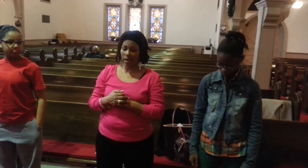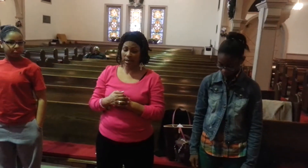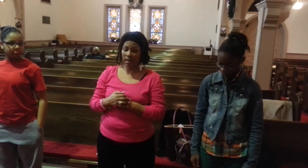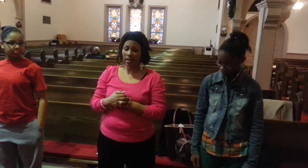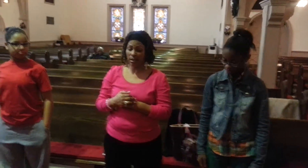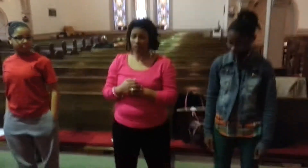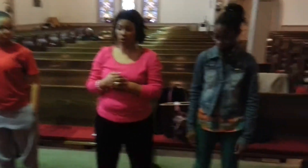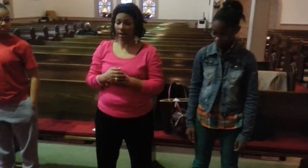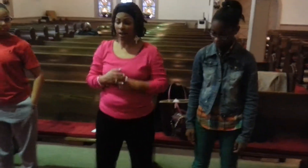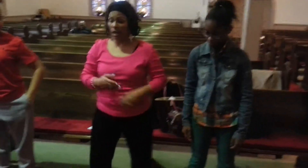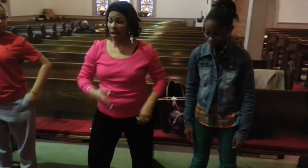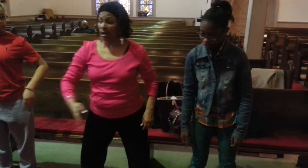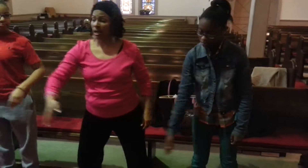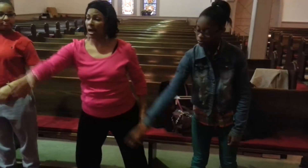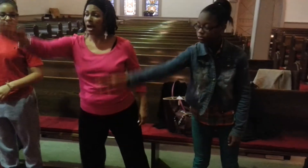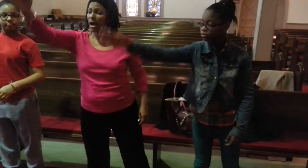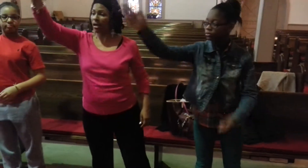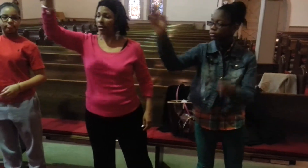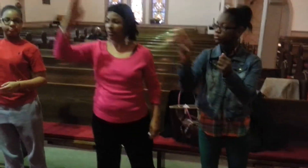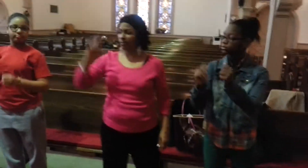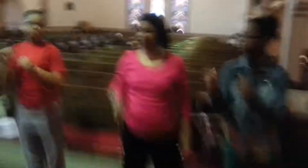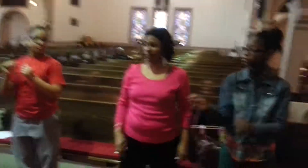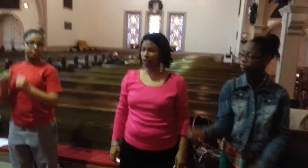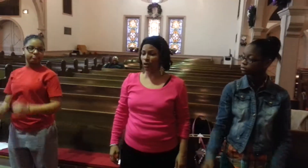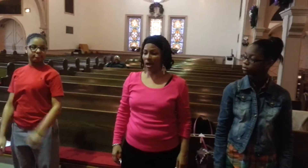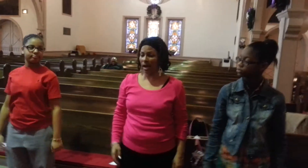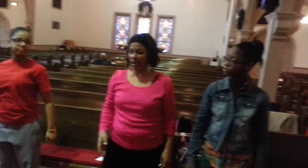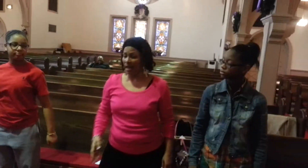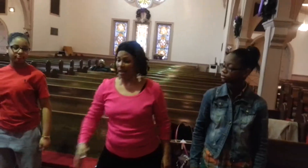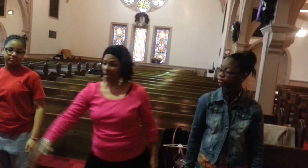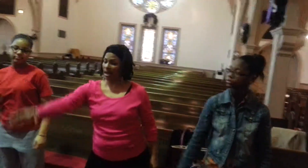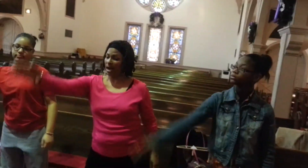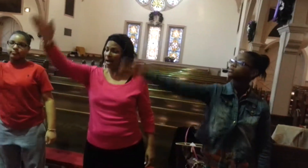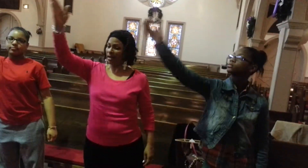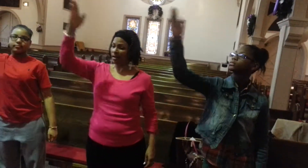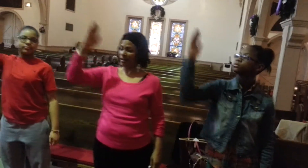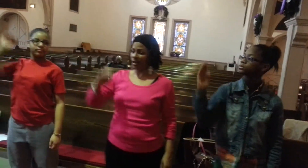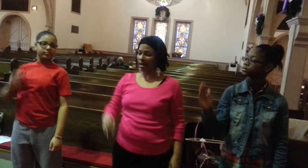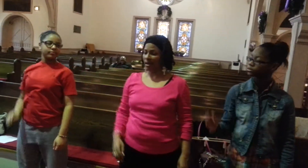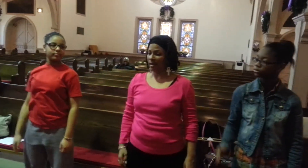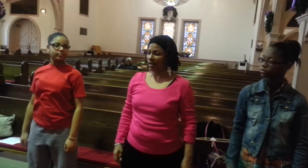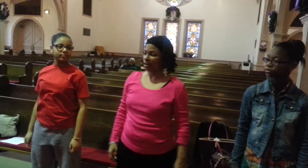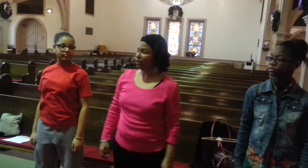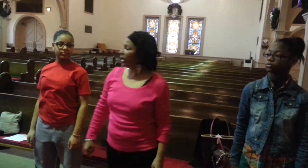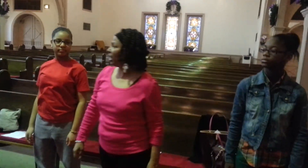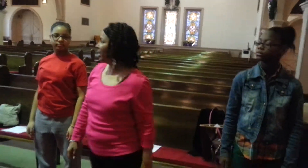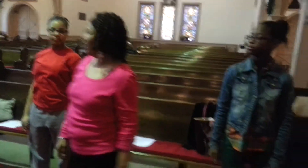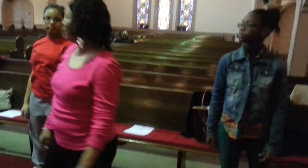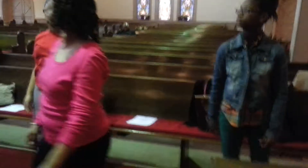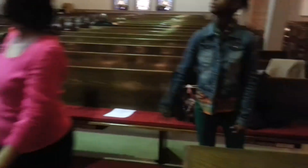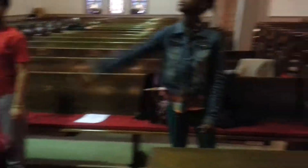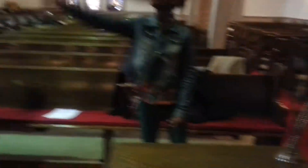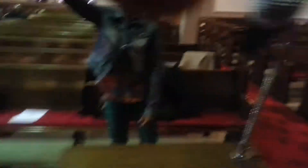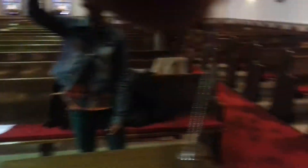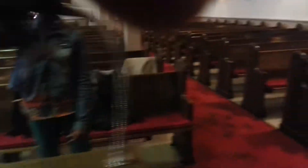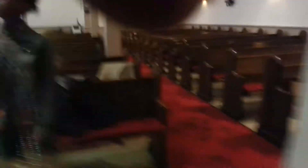Ready? Let's try it. God. Just do God. God. Do it again. God. Okay, so